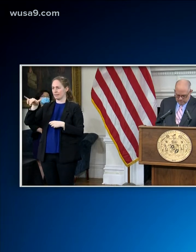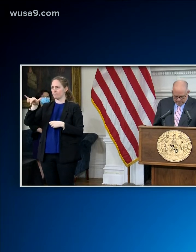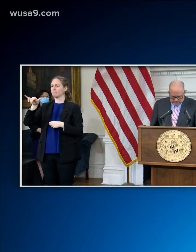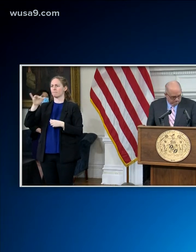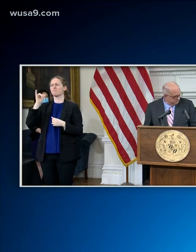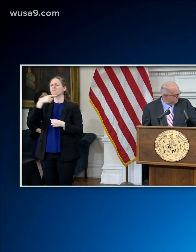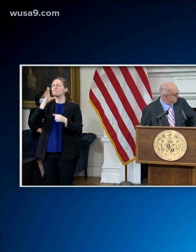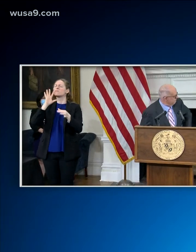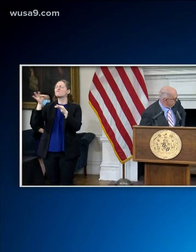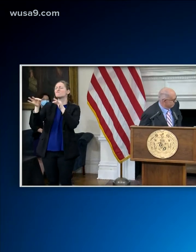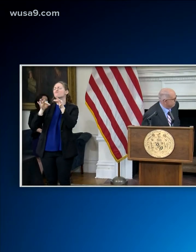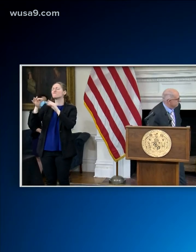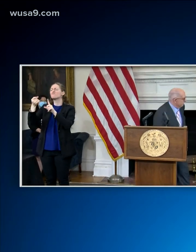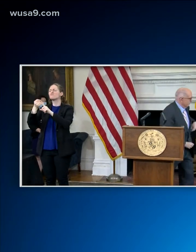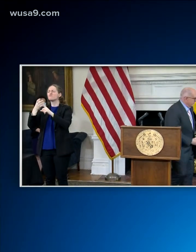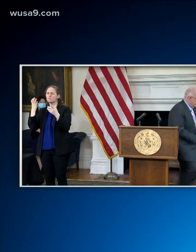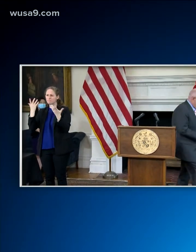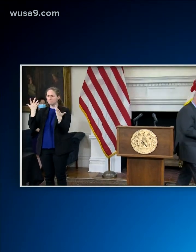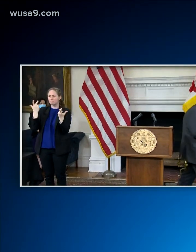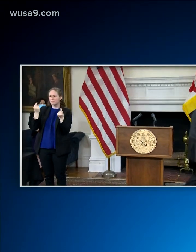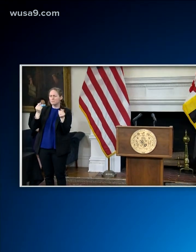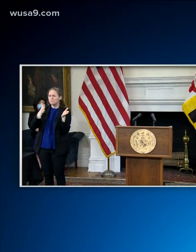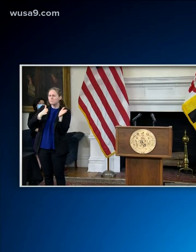with disabilities.